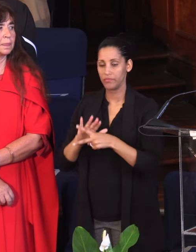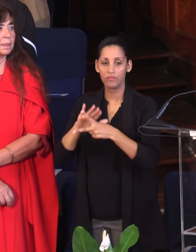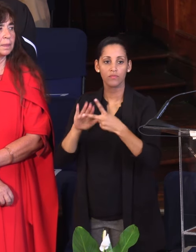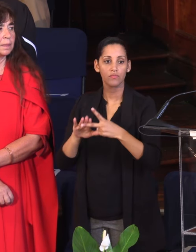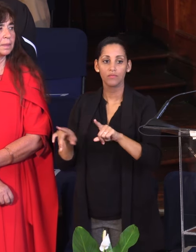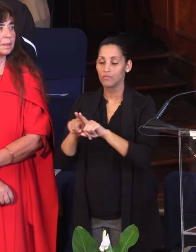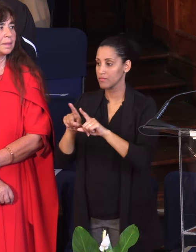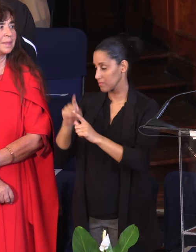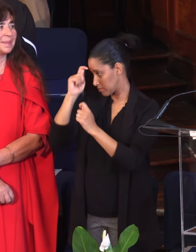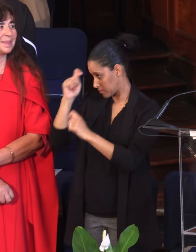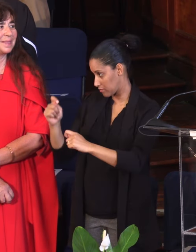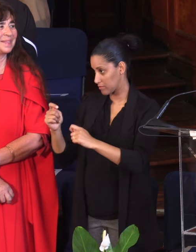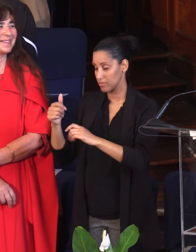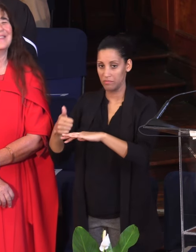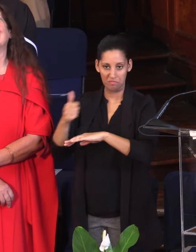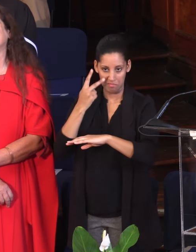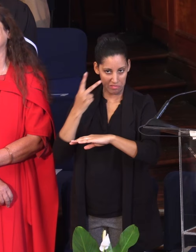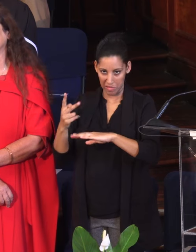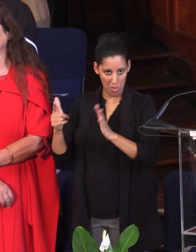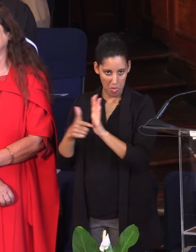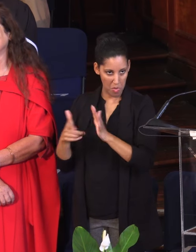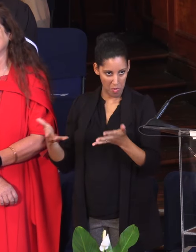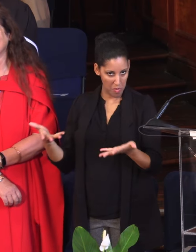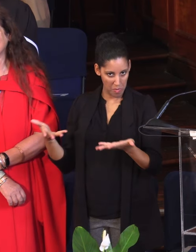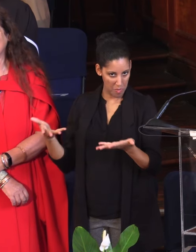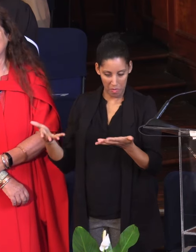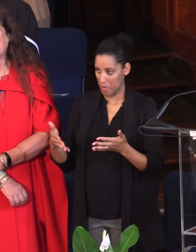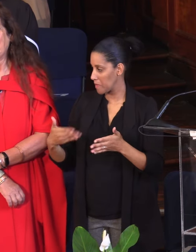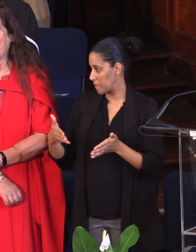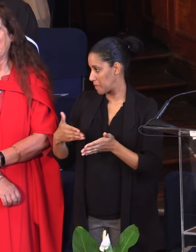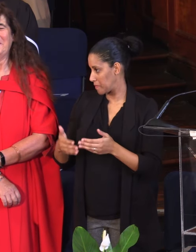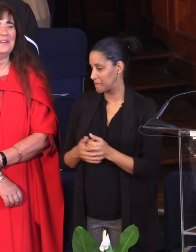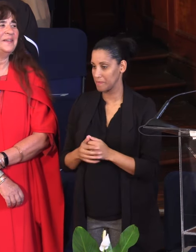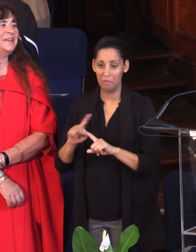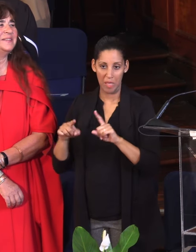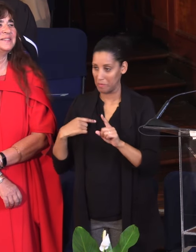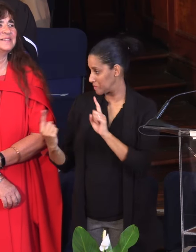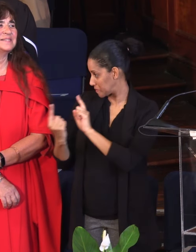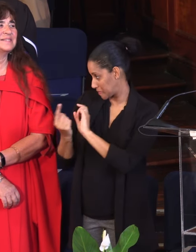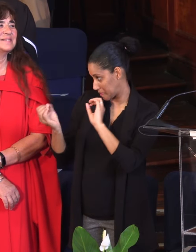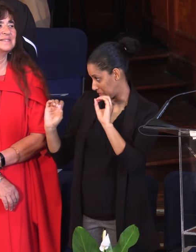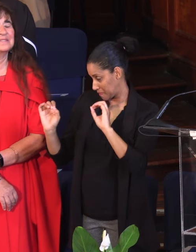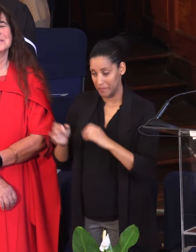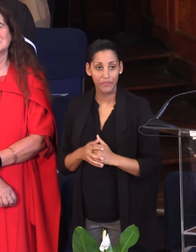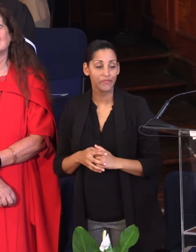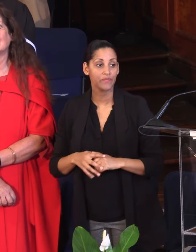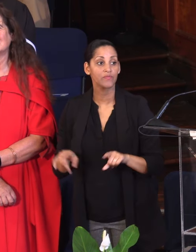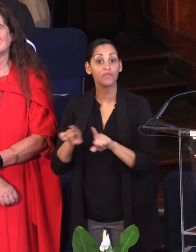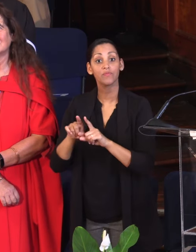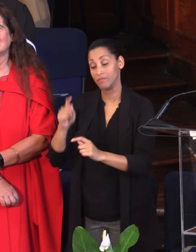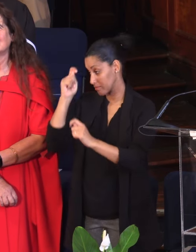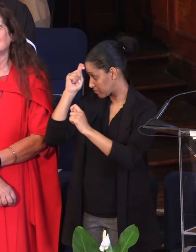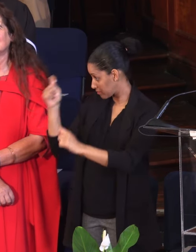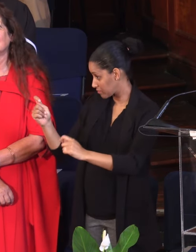not seen the Dean of Law, but I'll also acknowledge the Dean of Law, and also acknowledge